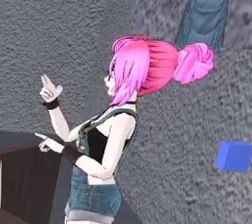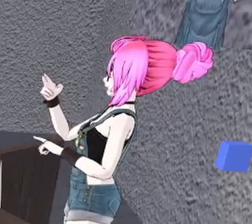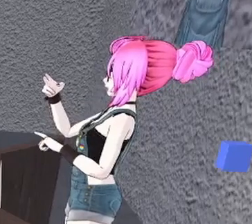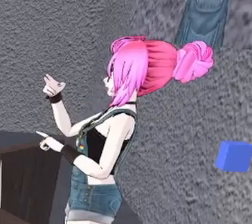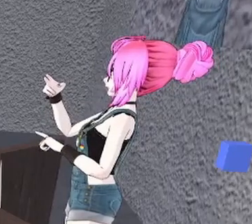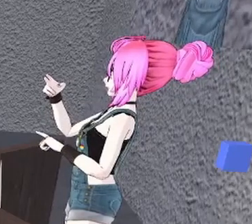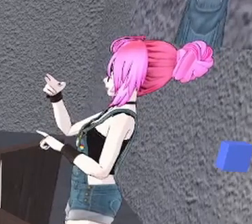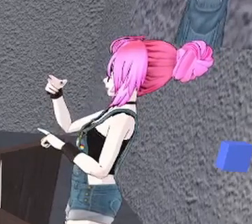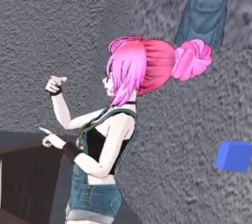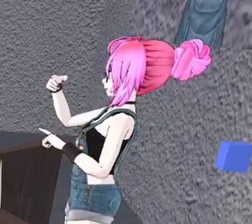Pink.